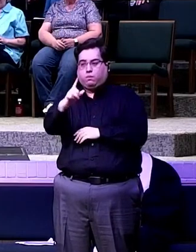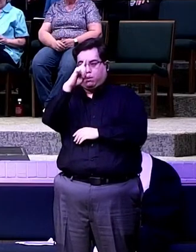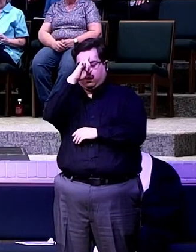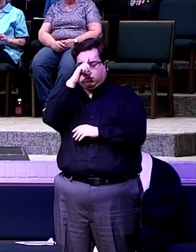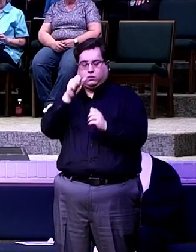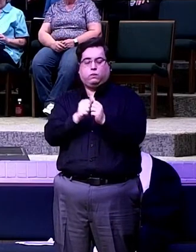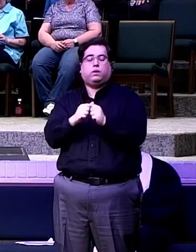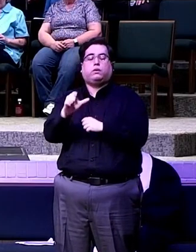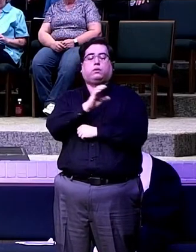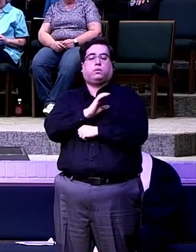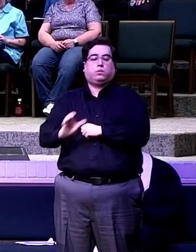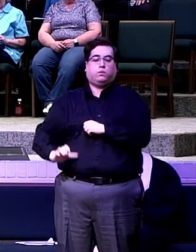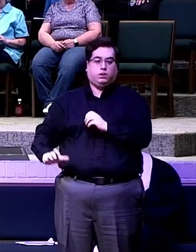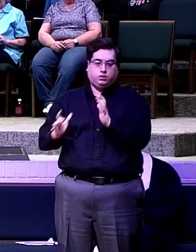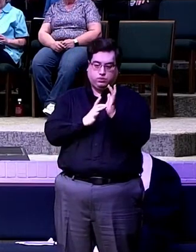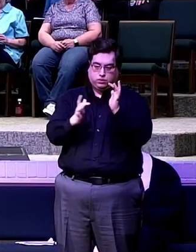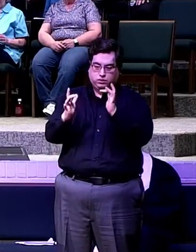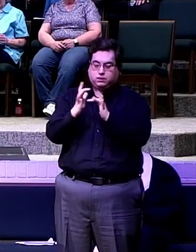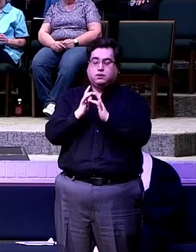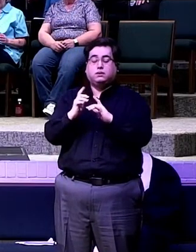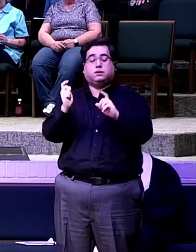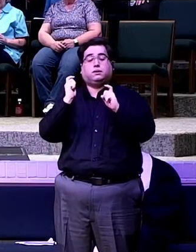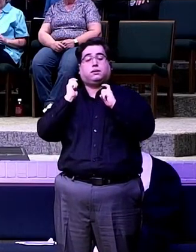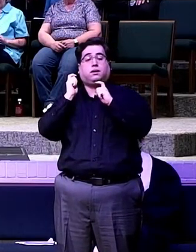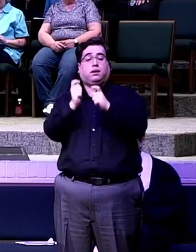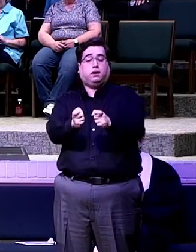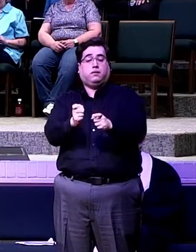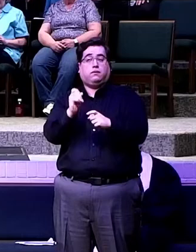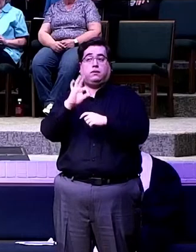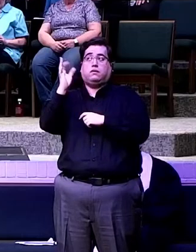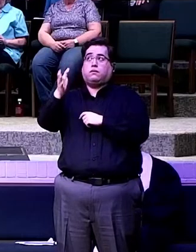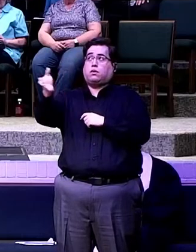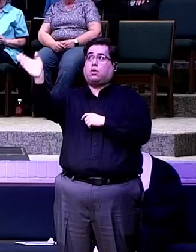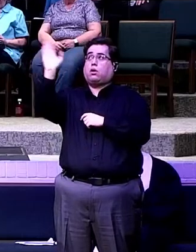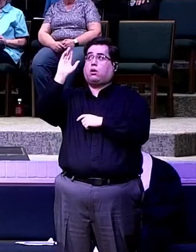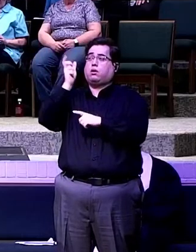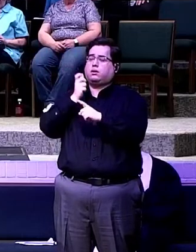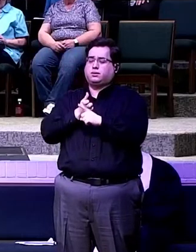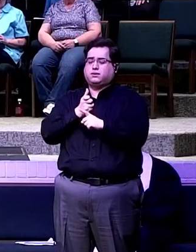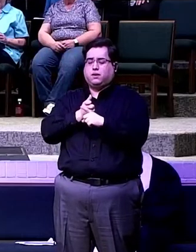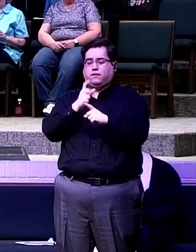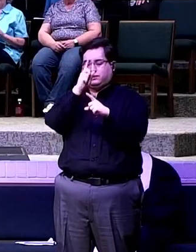Jesus." The gift of God is peace.